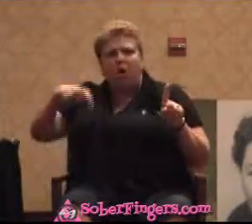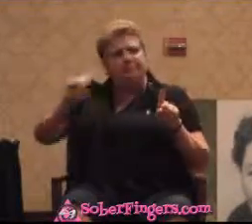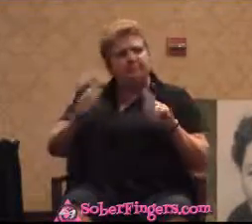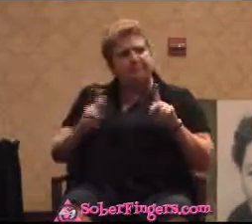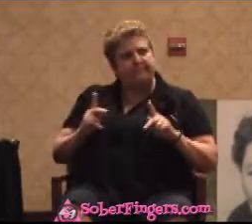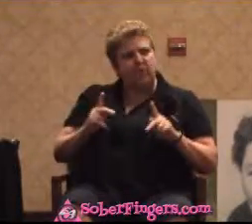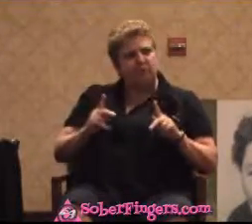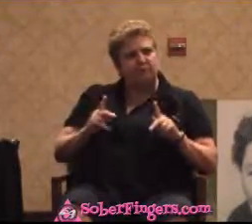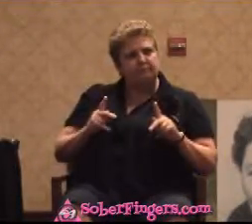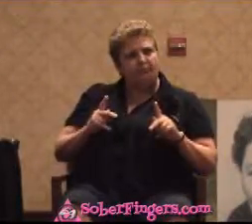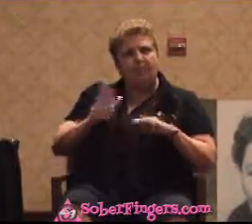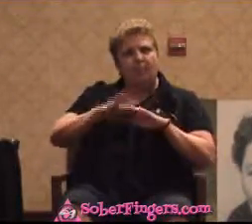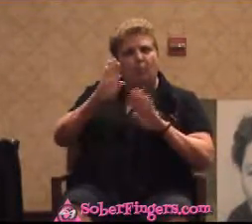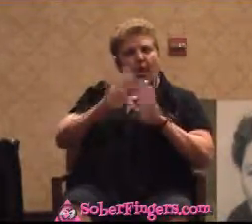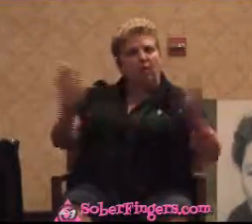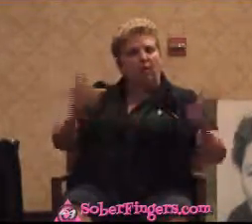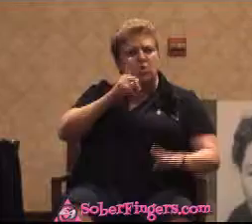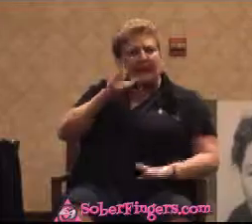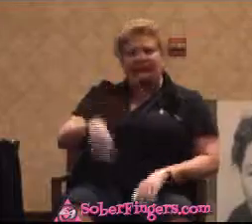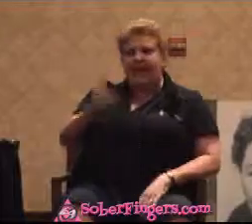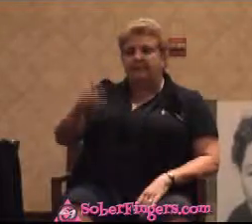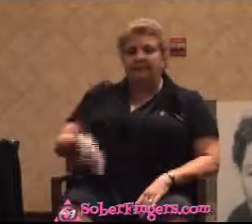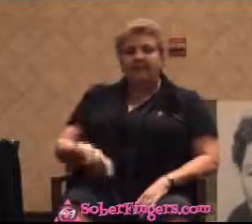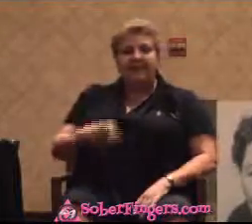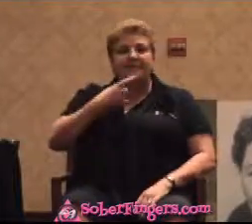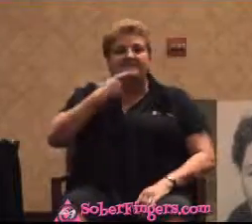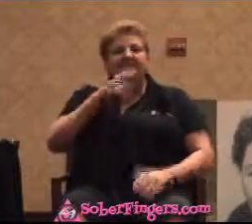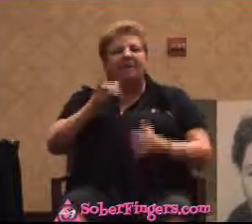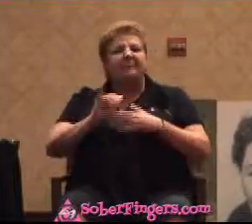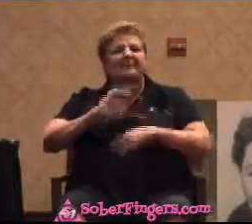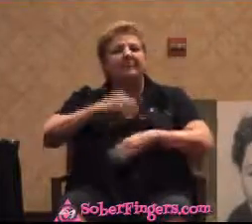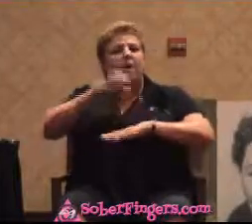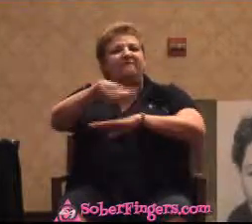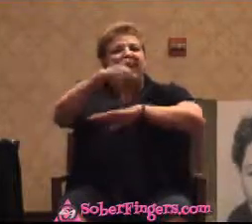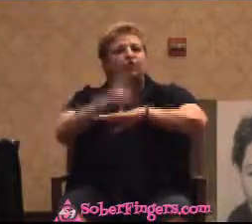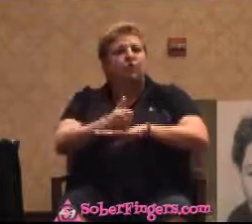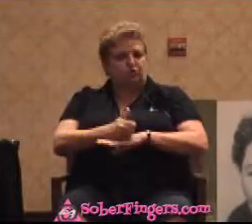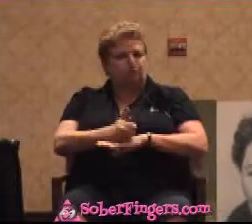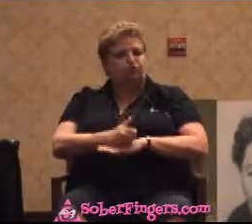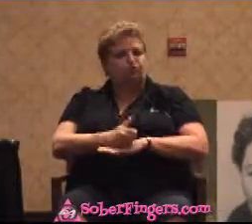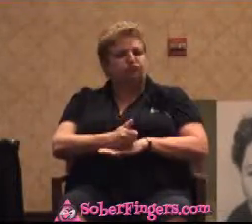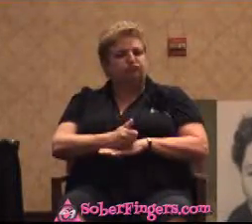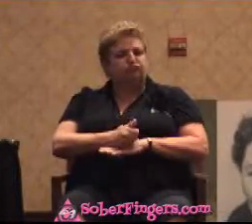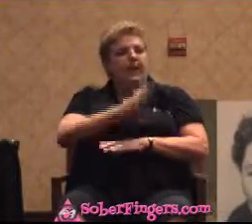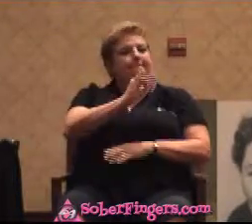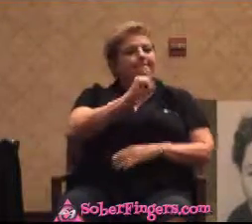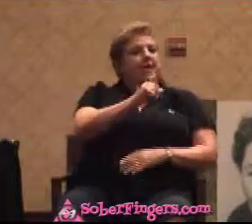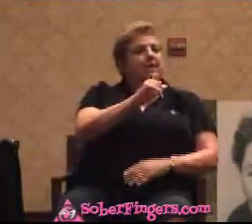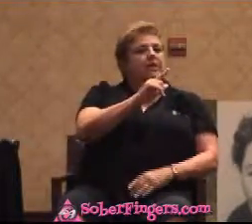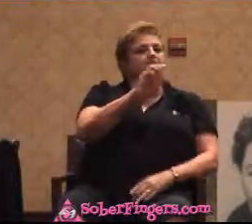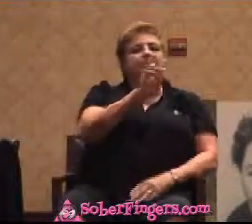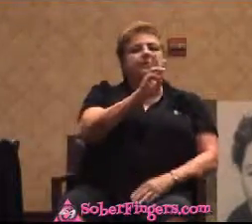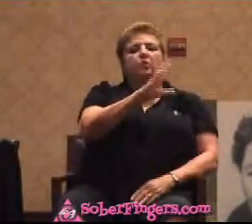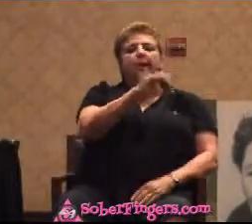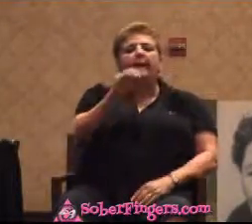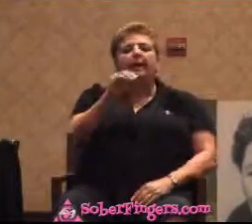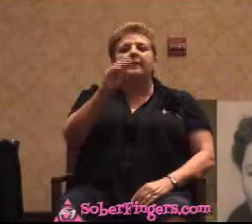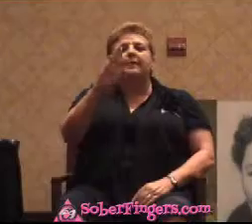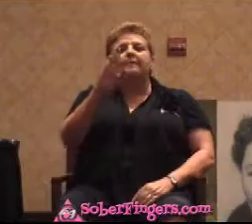wall? Listen, they are our co-founders. Bill W. and